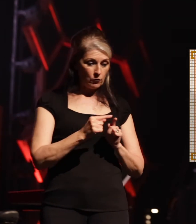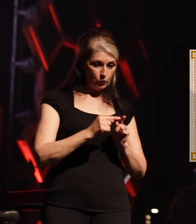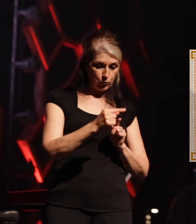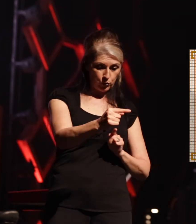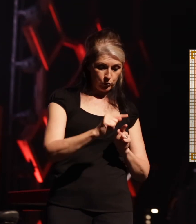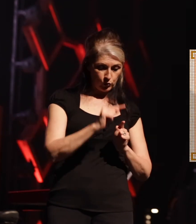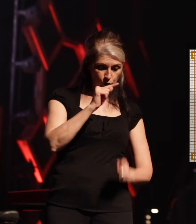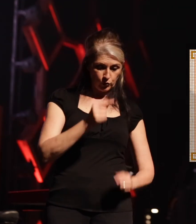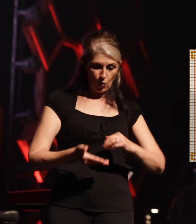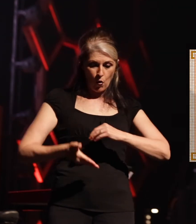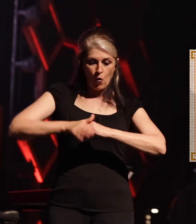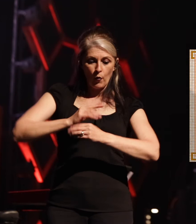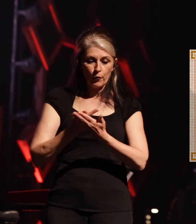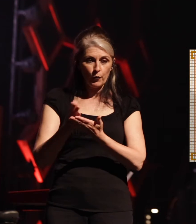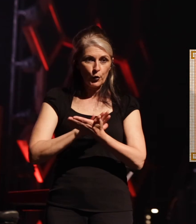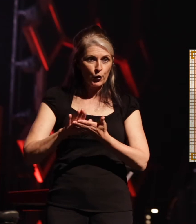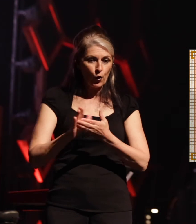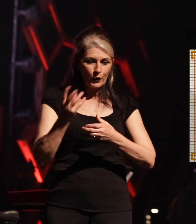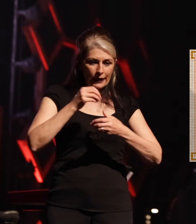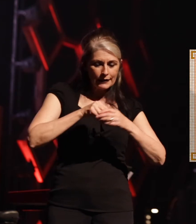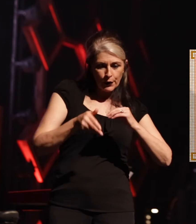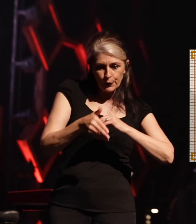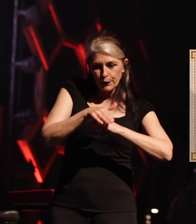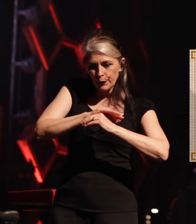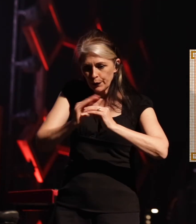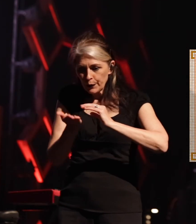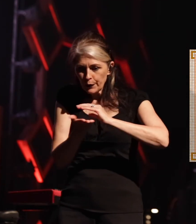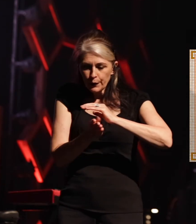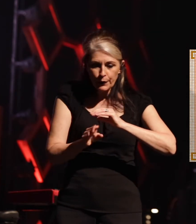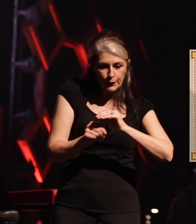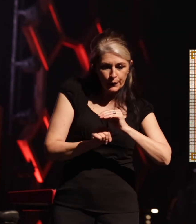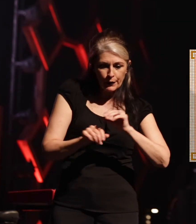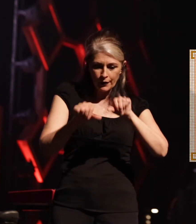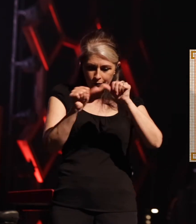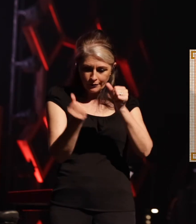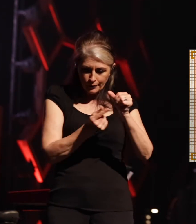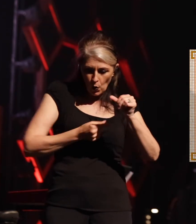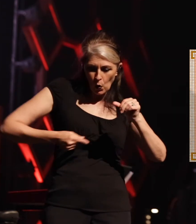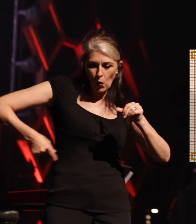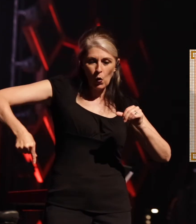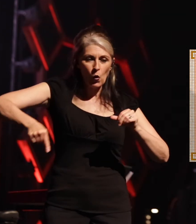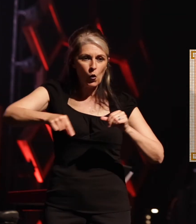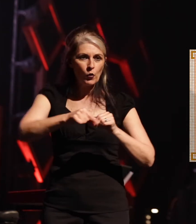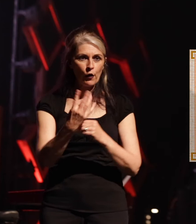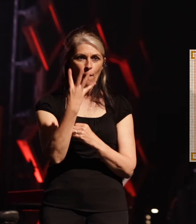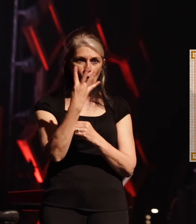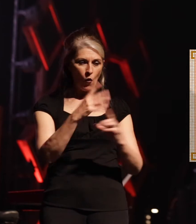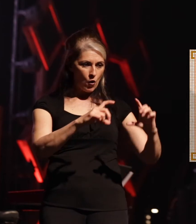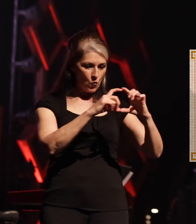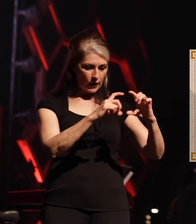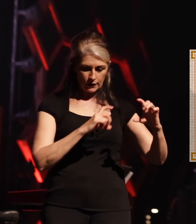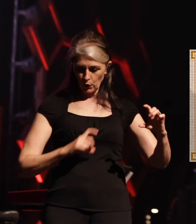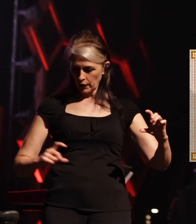pure gold, both inside and out, and make a gold molding around it. Cast four gold rings for it and fasten them to its